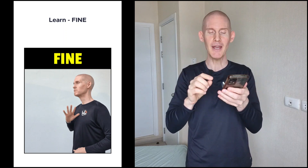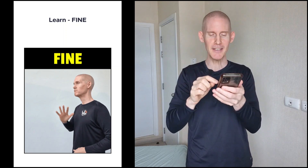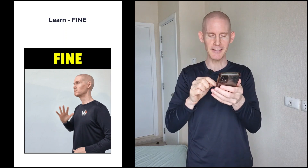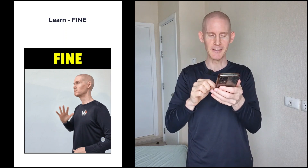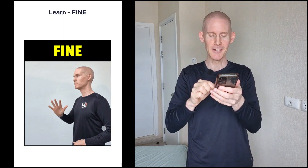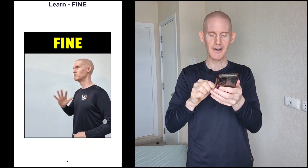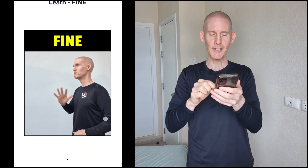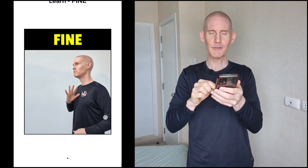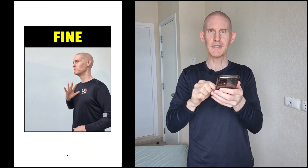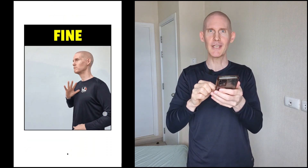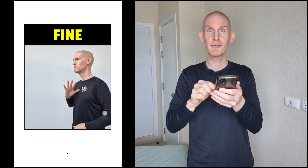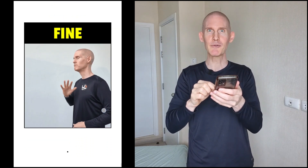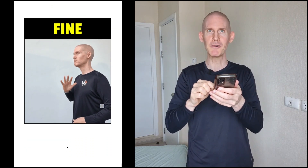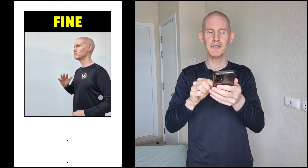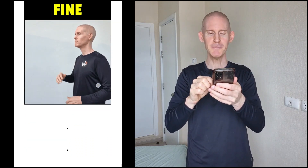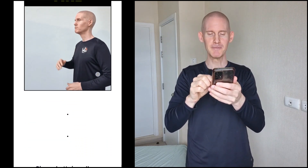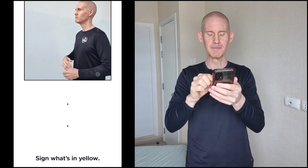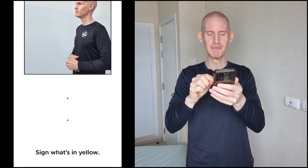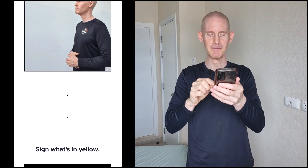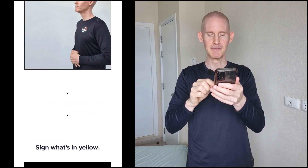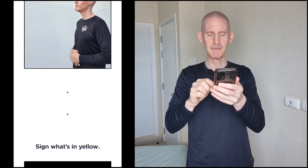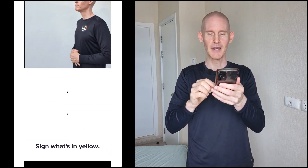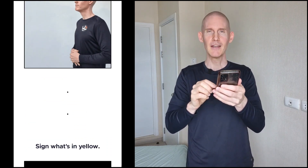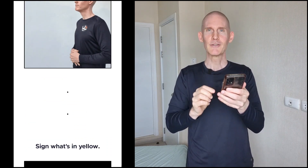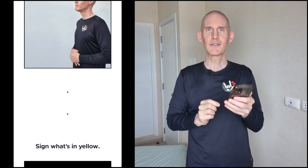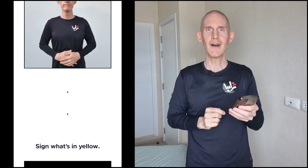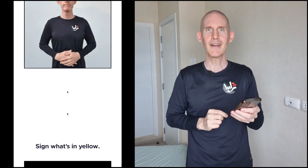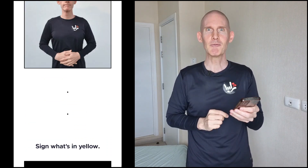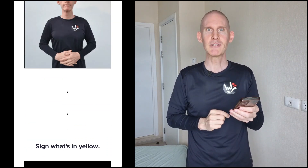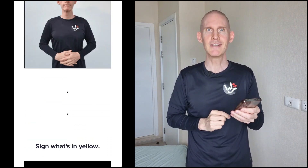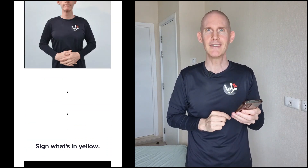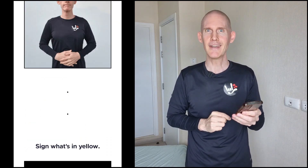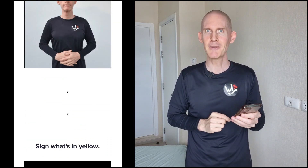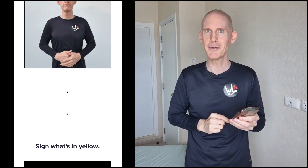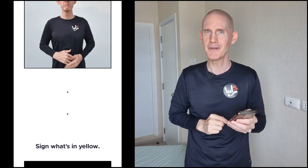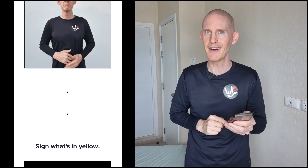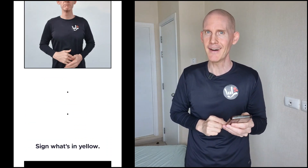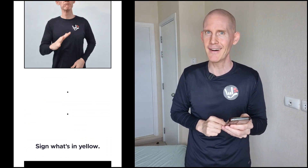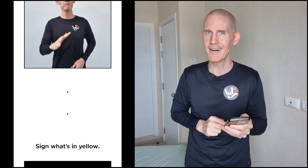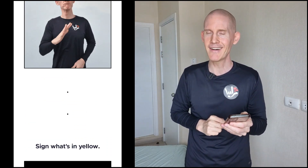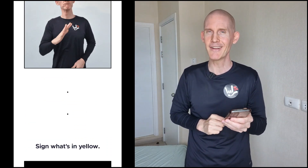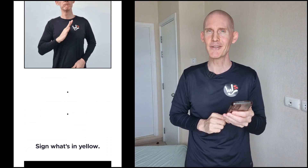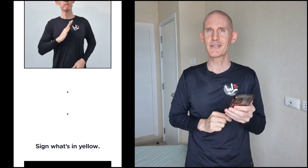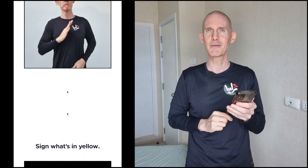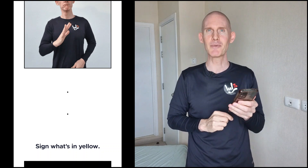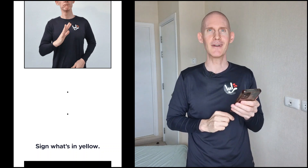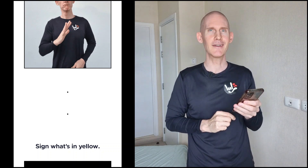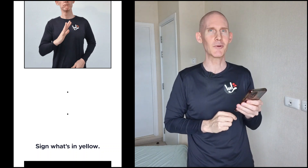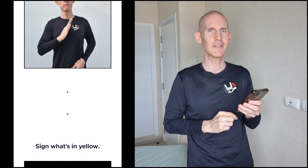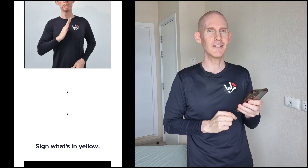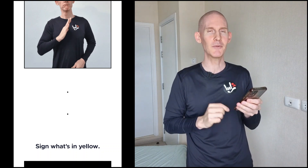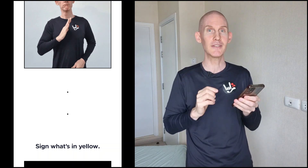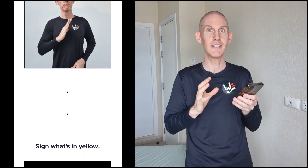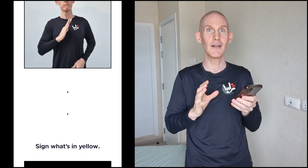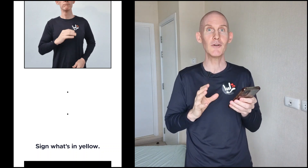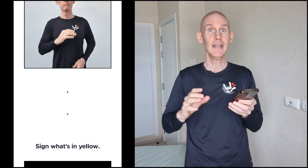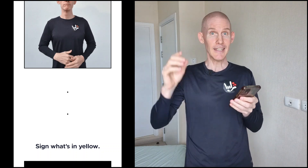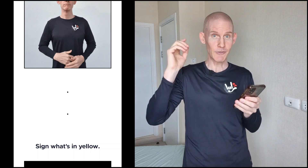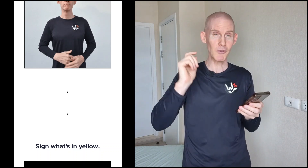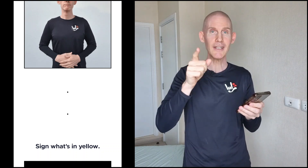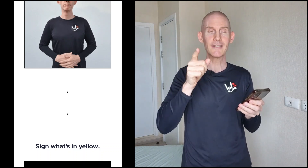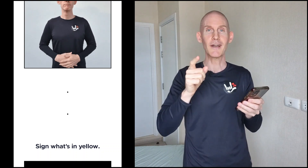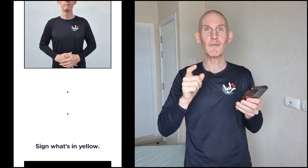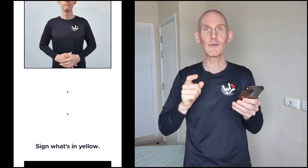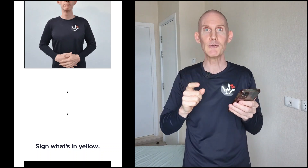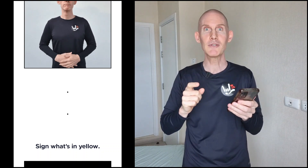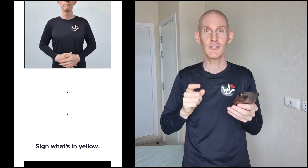to our madness. All right, so let's keep scrolling. Sign what's in yellow. Now this is the part. What is it when it's in yellow?